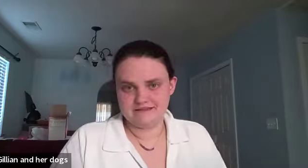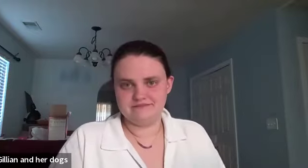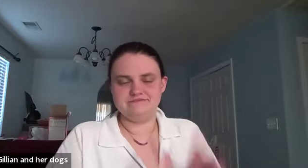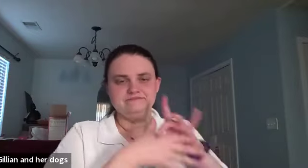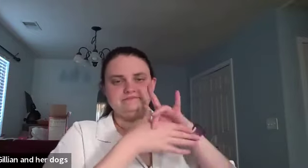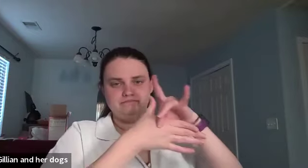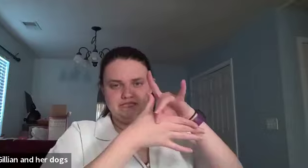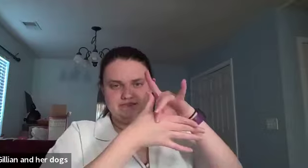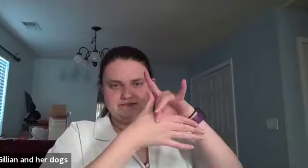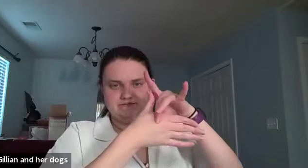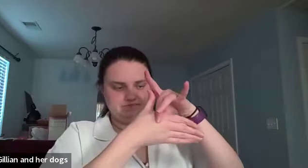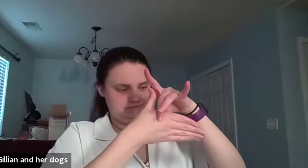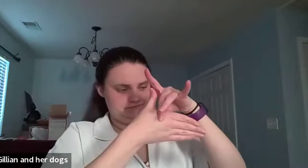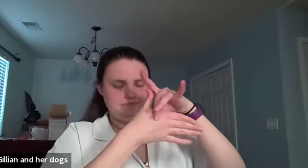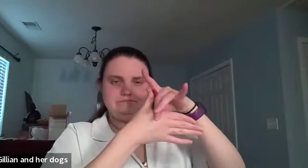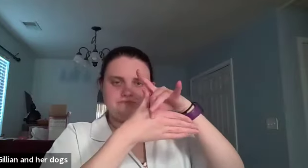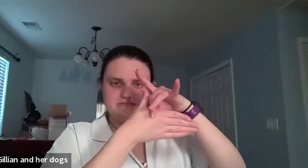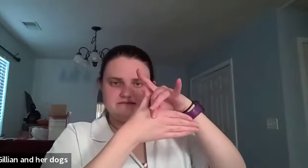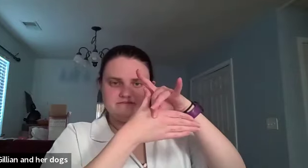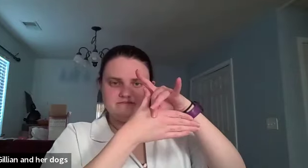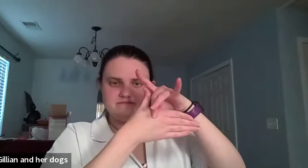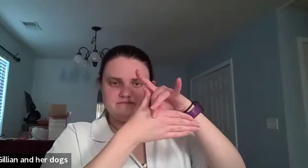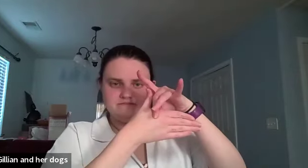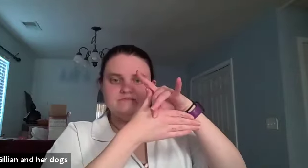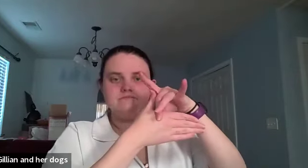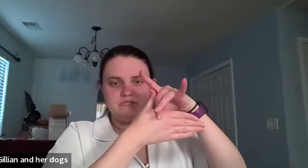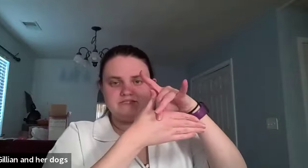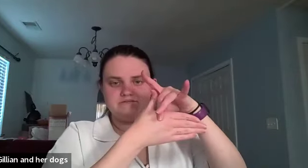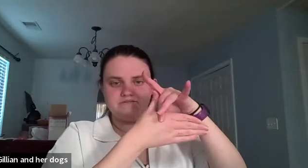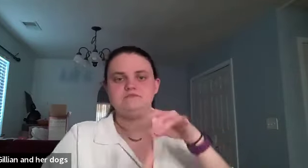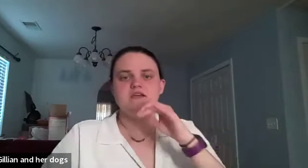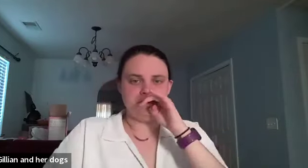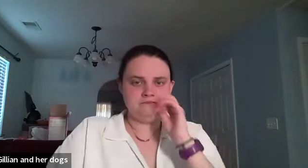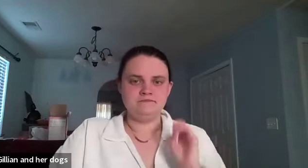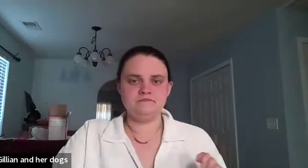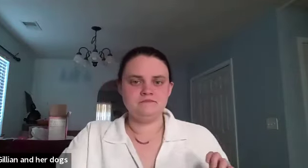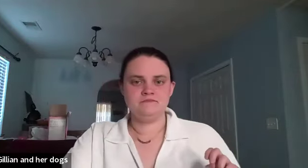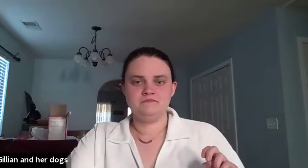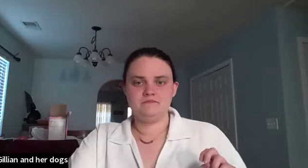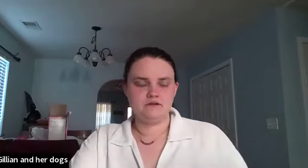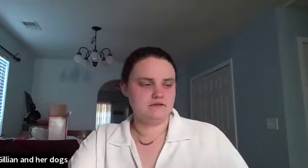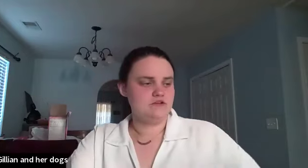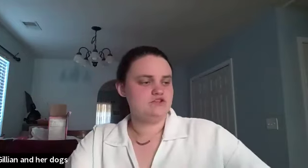meat, meat, meat, meat. Okay? All right. So